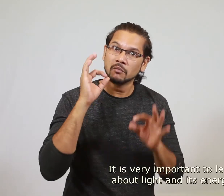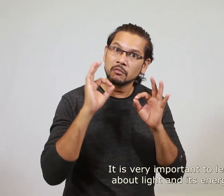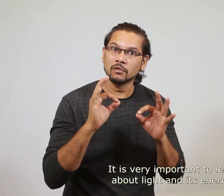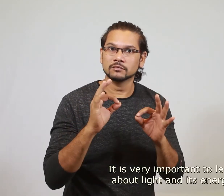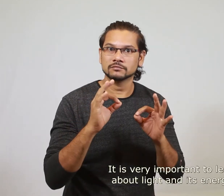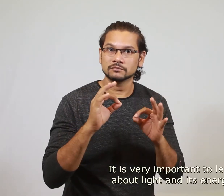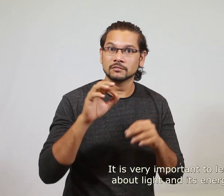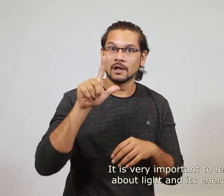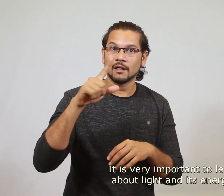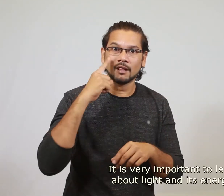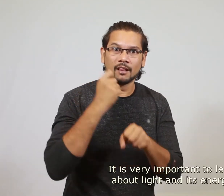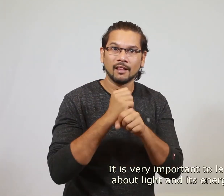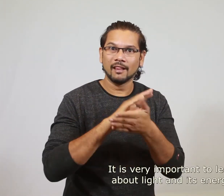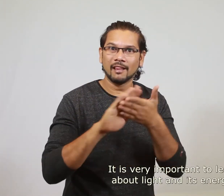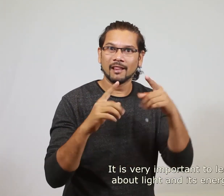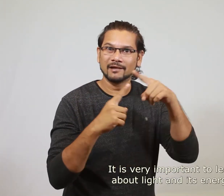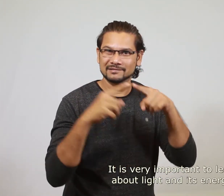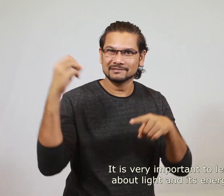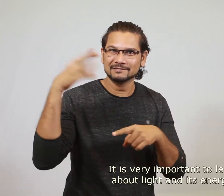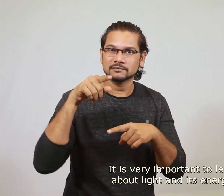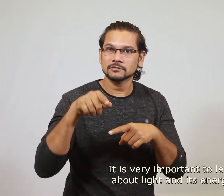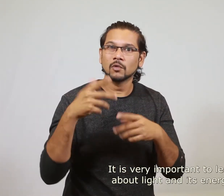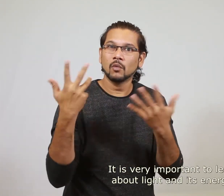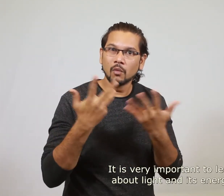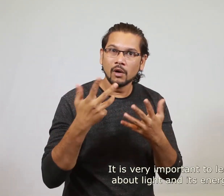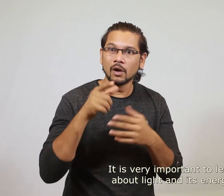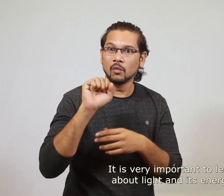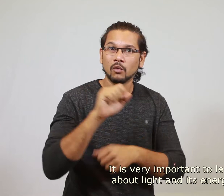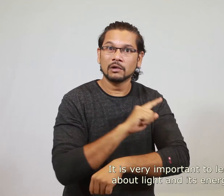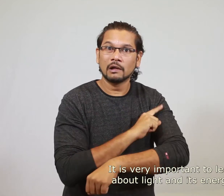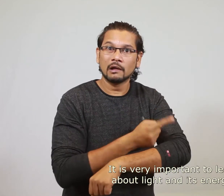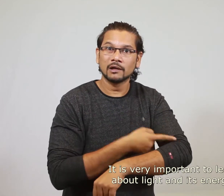It is very important to learn about light and its energy.